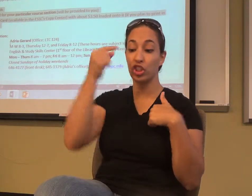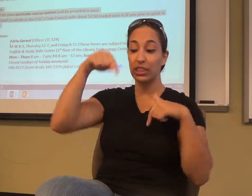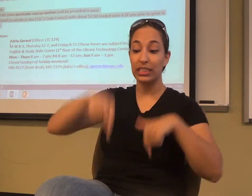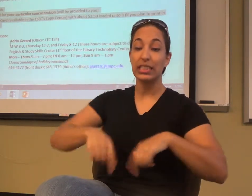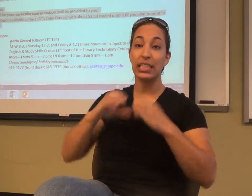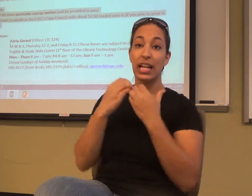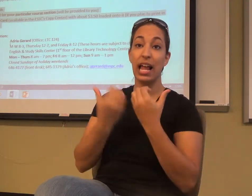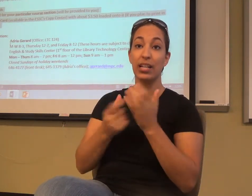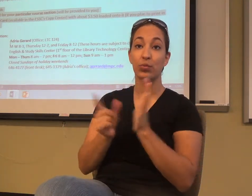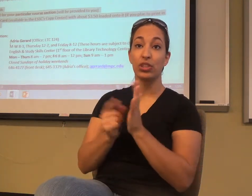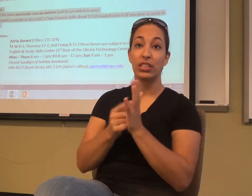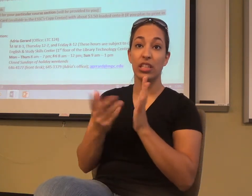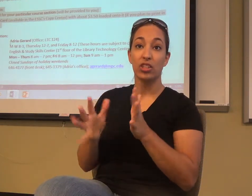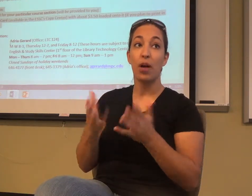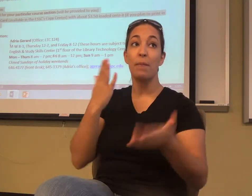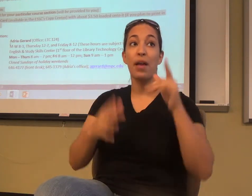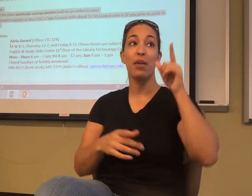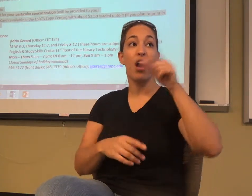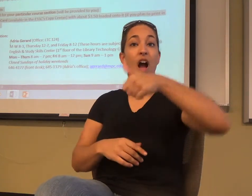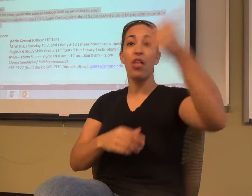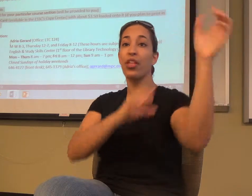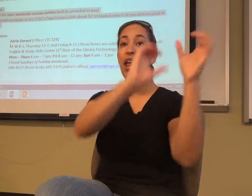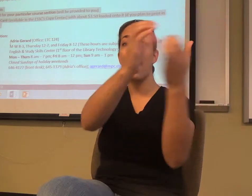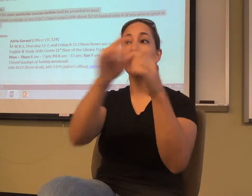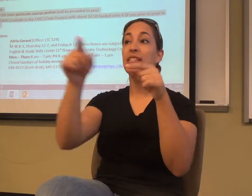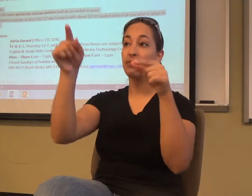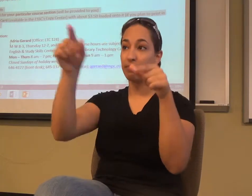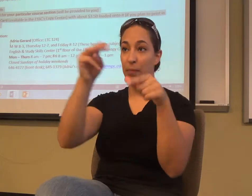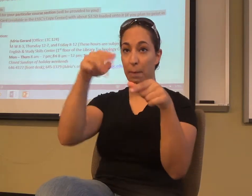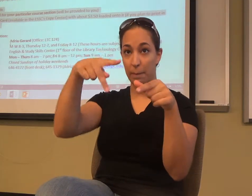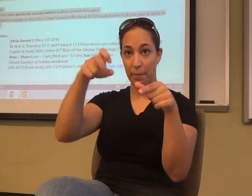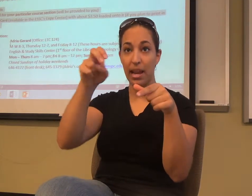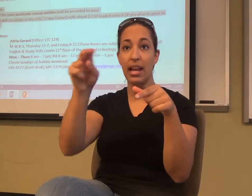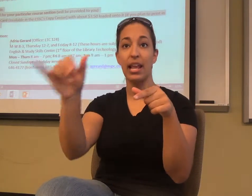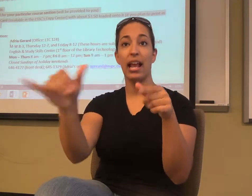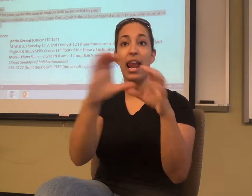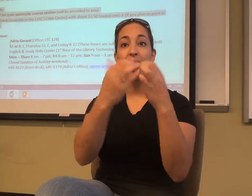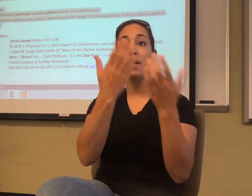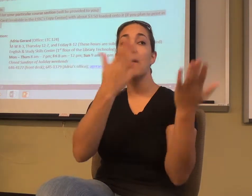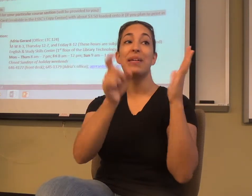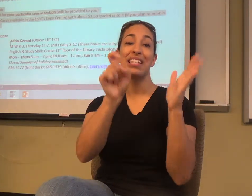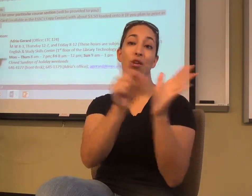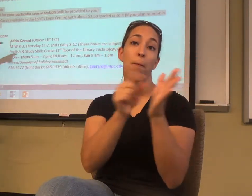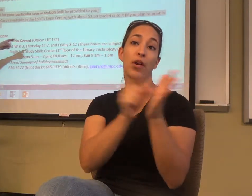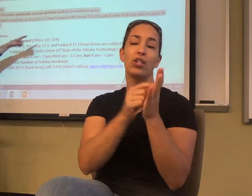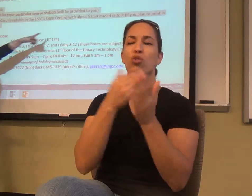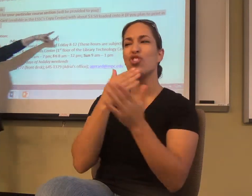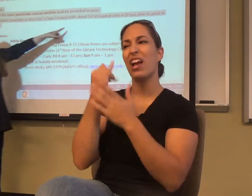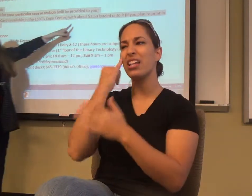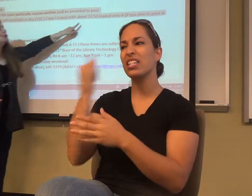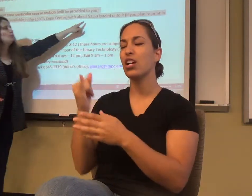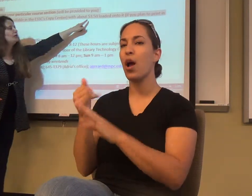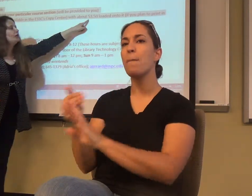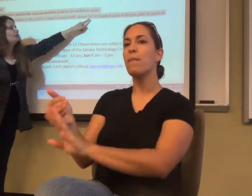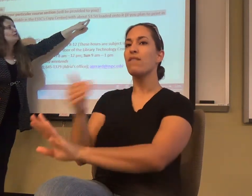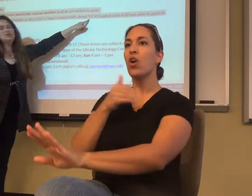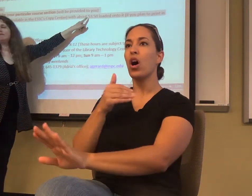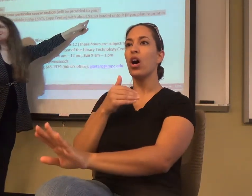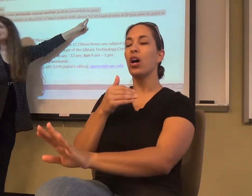Penny's class that you need to print. So it's a good idea just to put a few dollars on it so you're ready to go. The total print cost you'll need for this